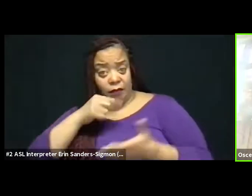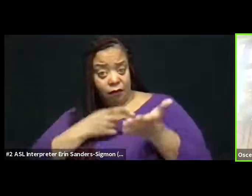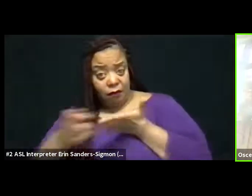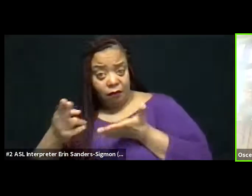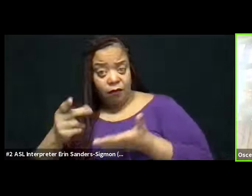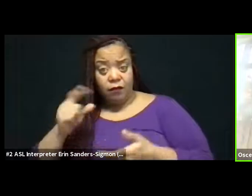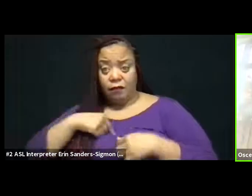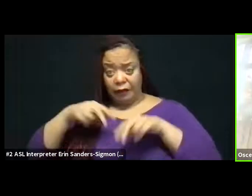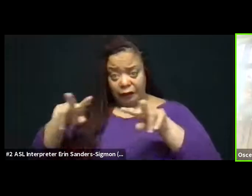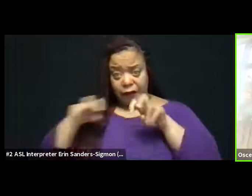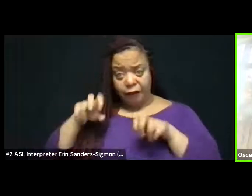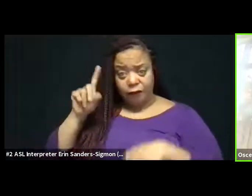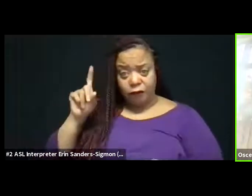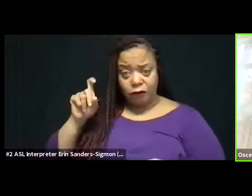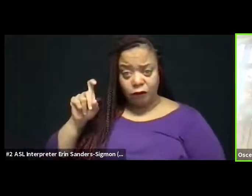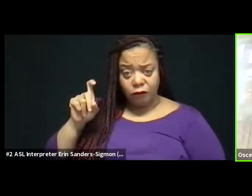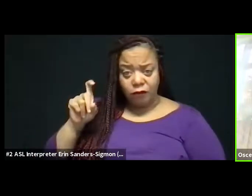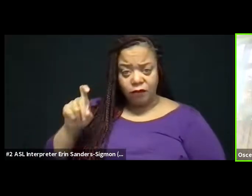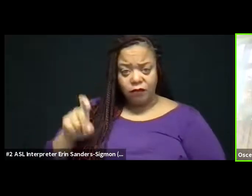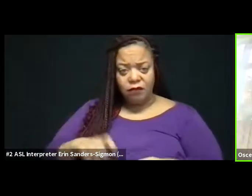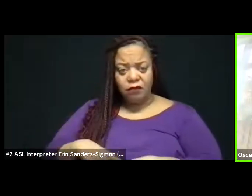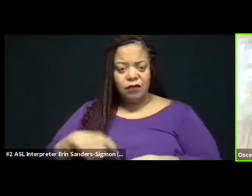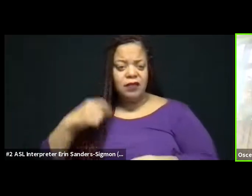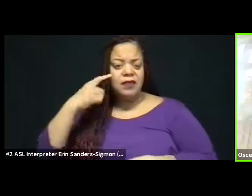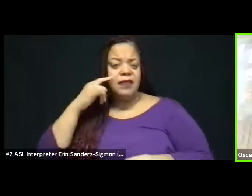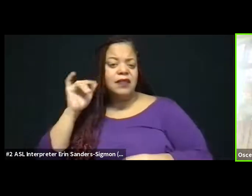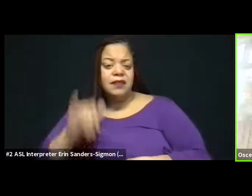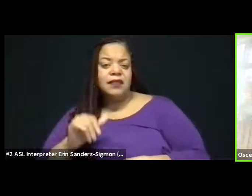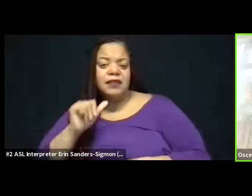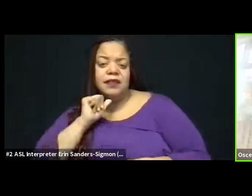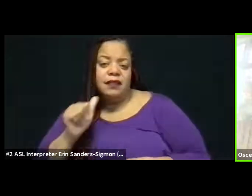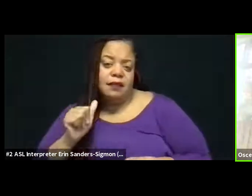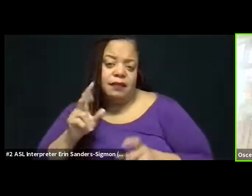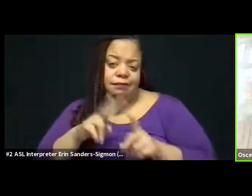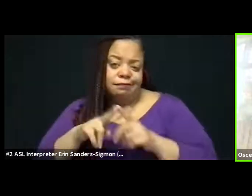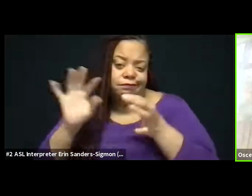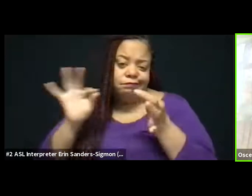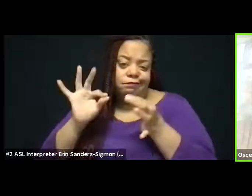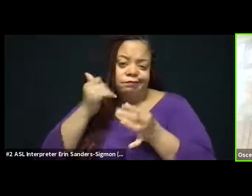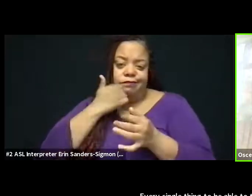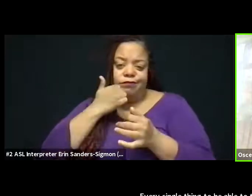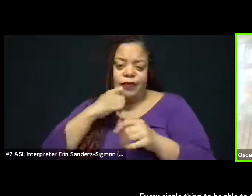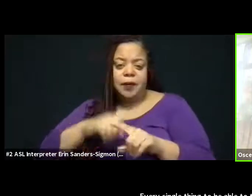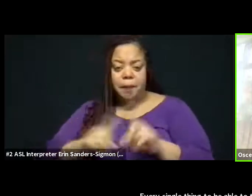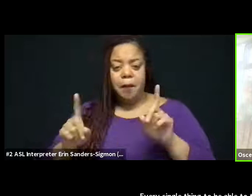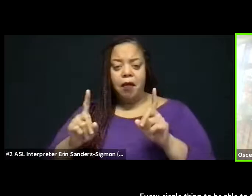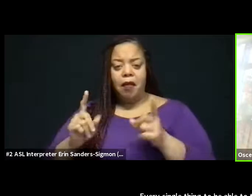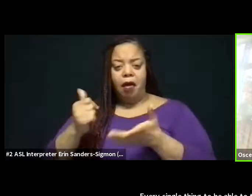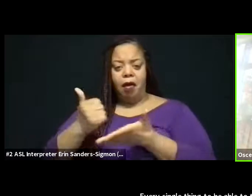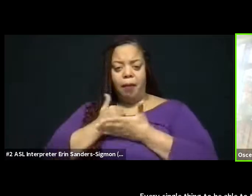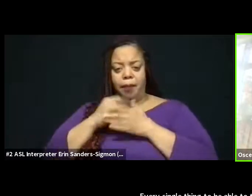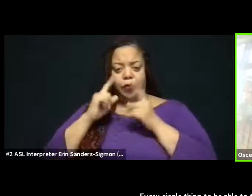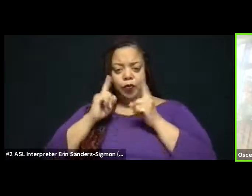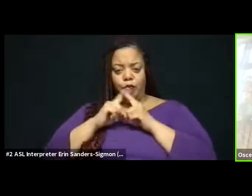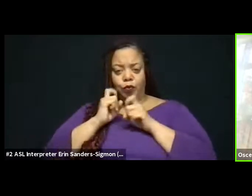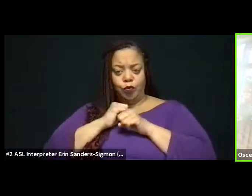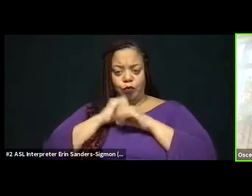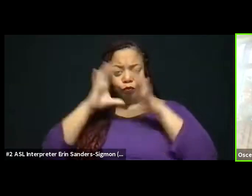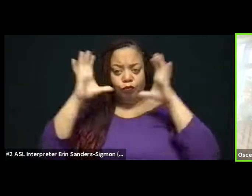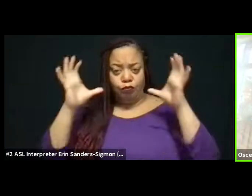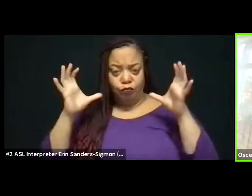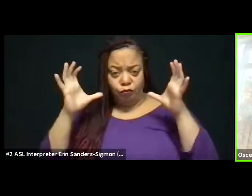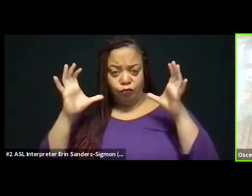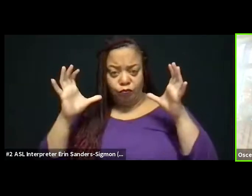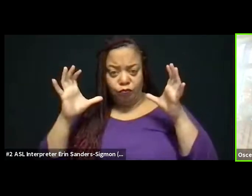the deeper impacts that living in the society we live in have on me. I think another thing is that a lot of us are addicted